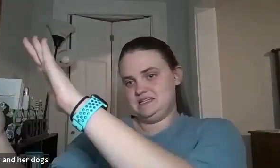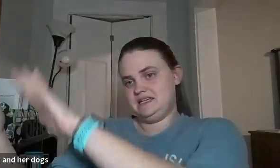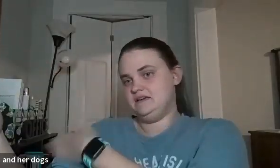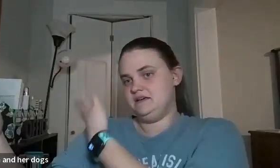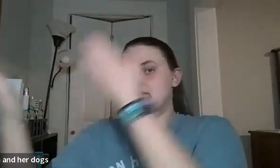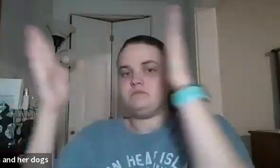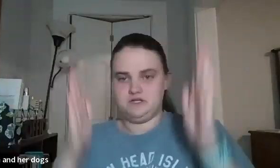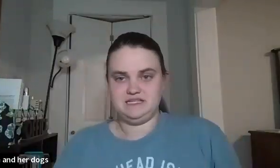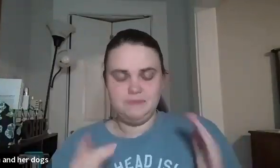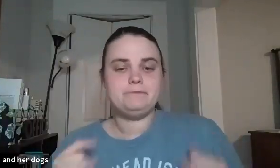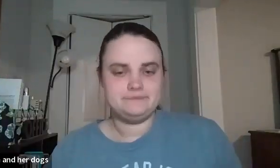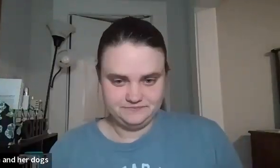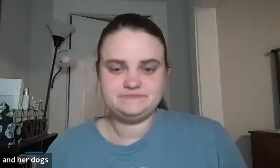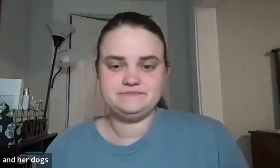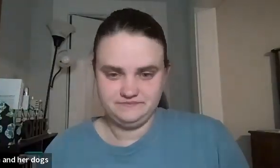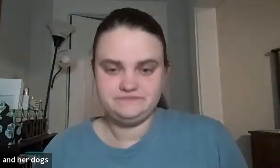Sing, person. Yep.